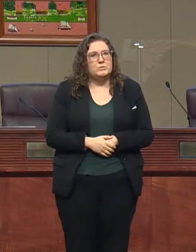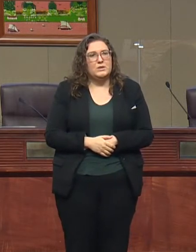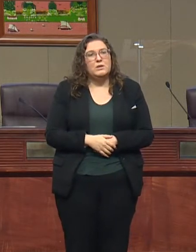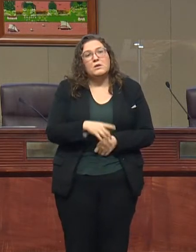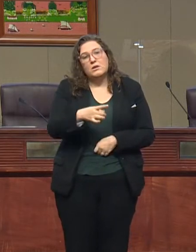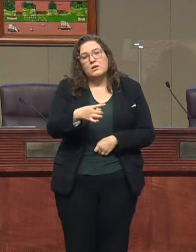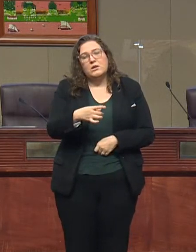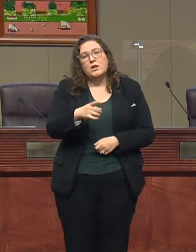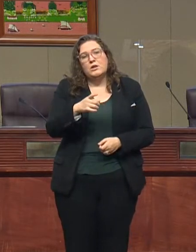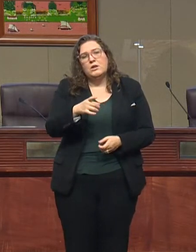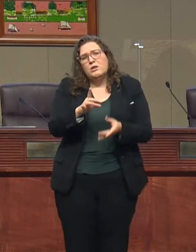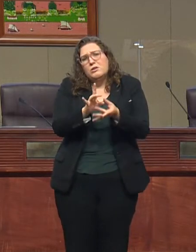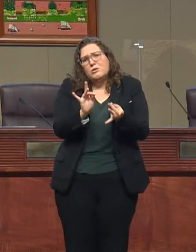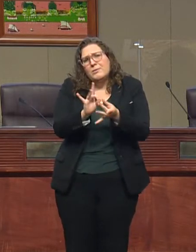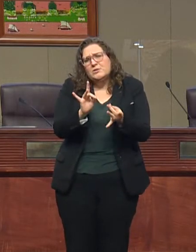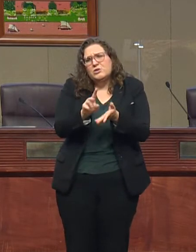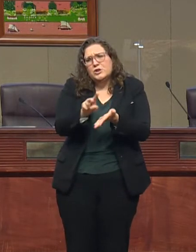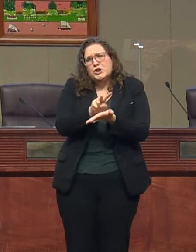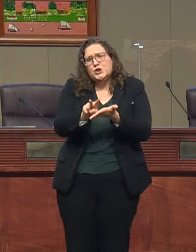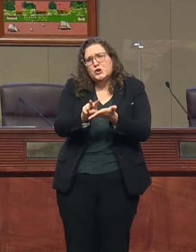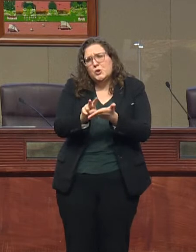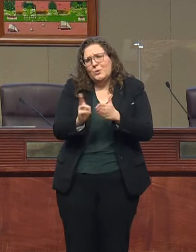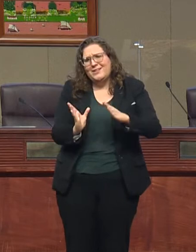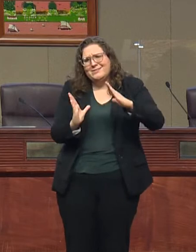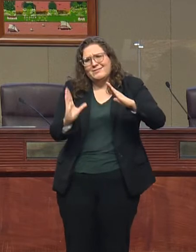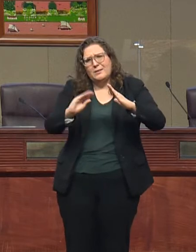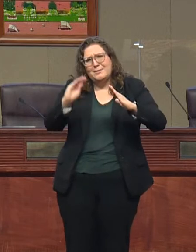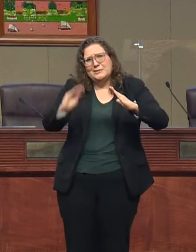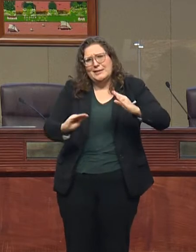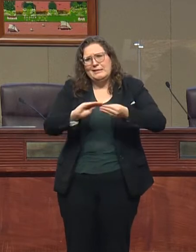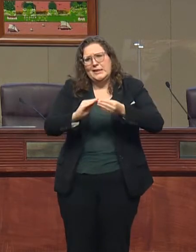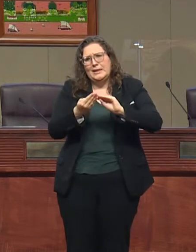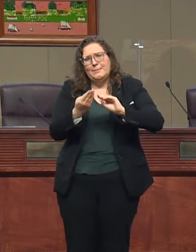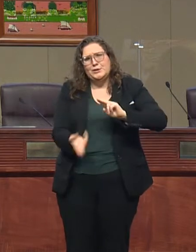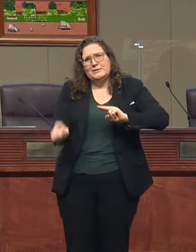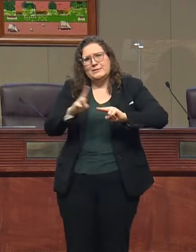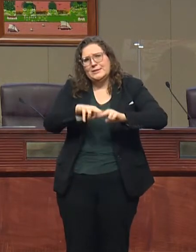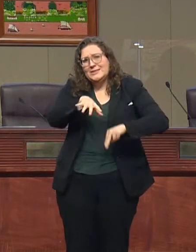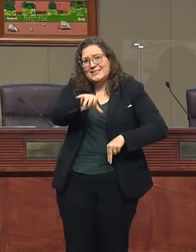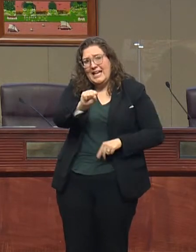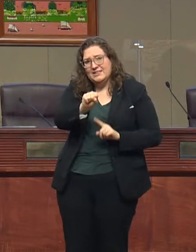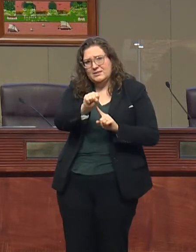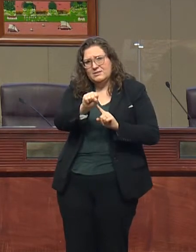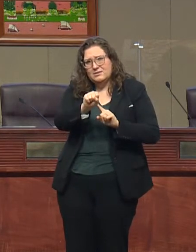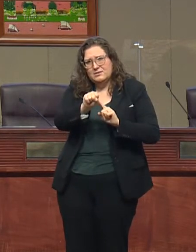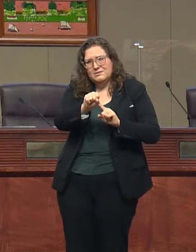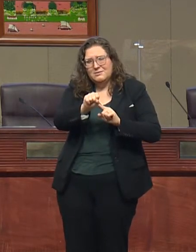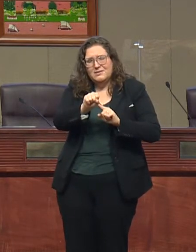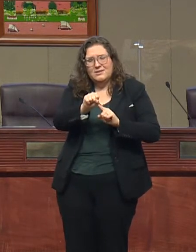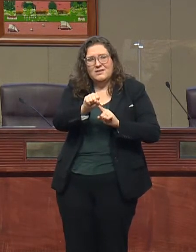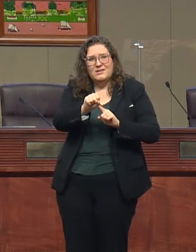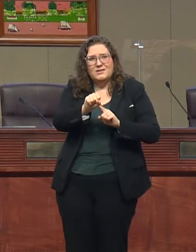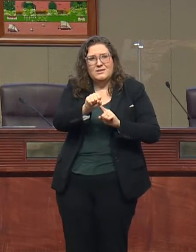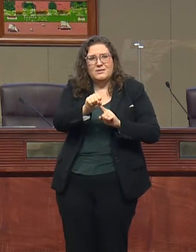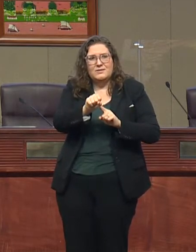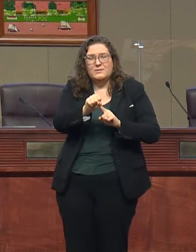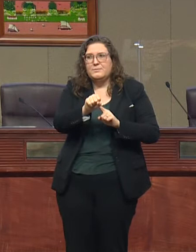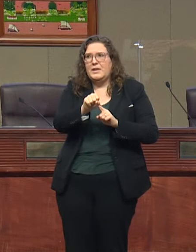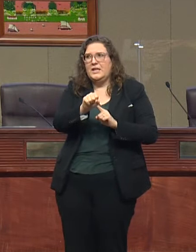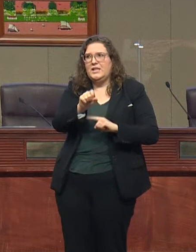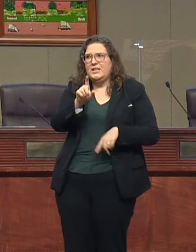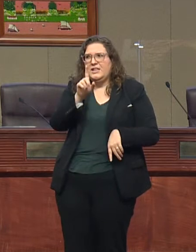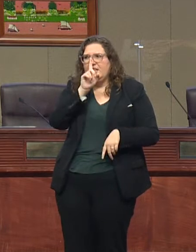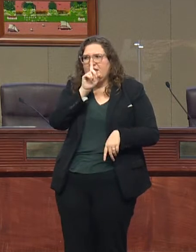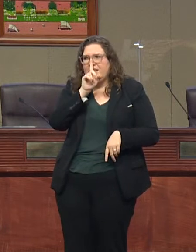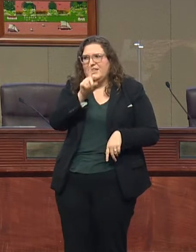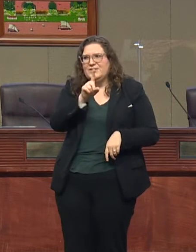the rate of infection, it's within a narrow demographic. And I